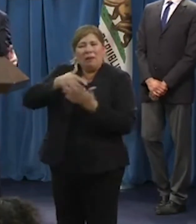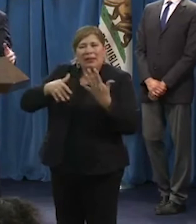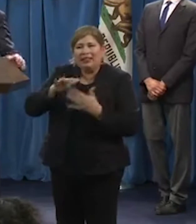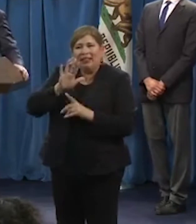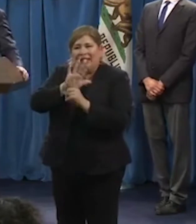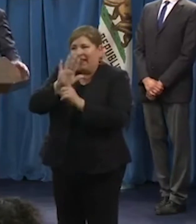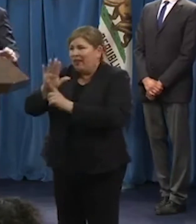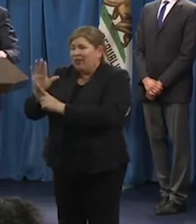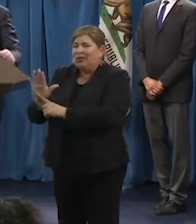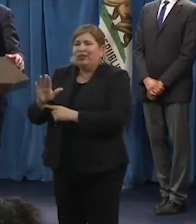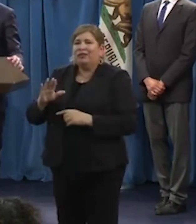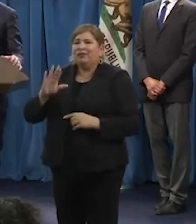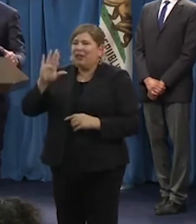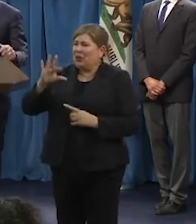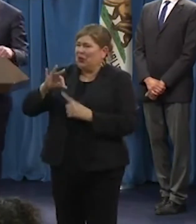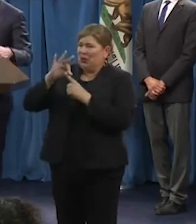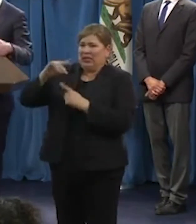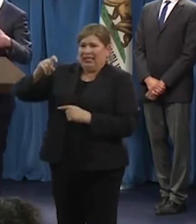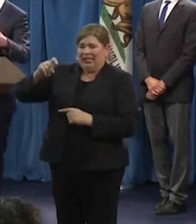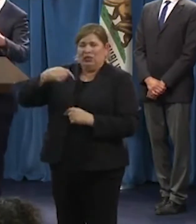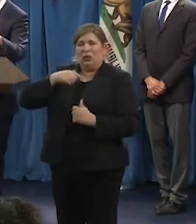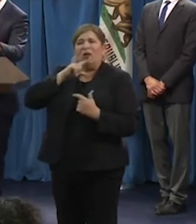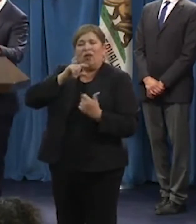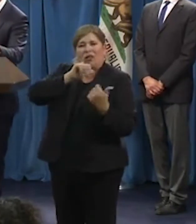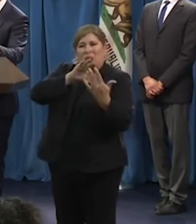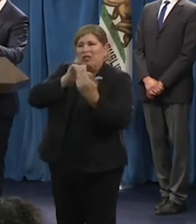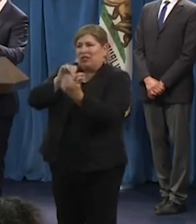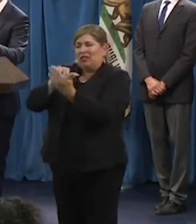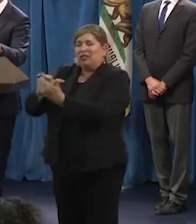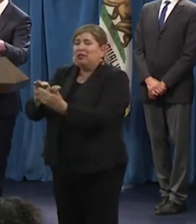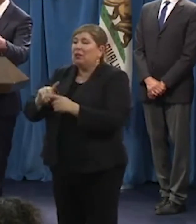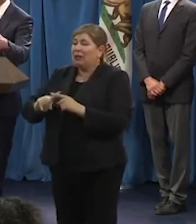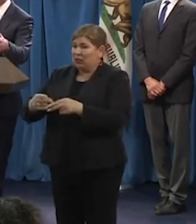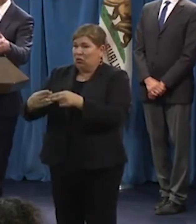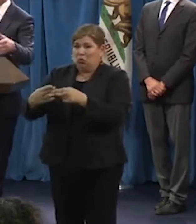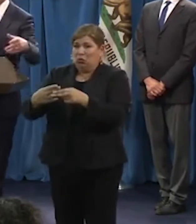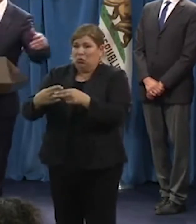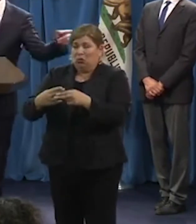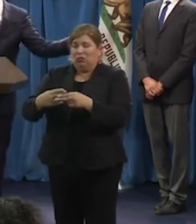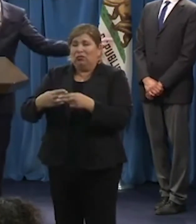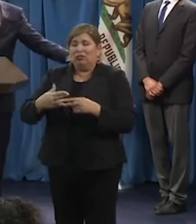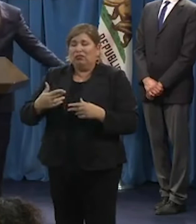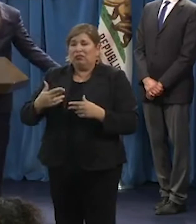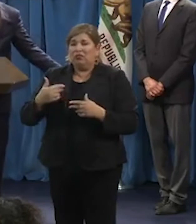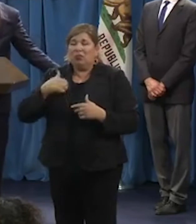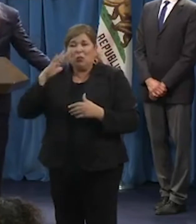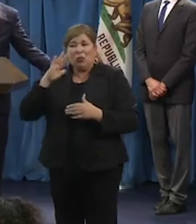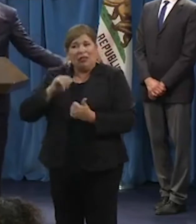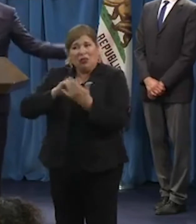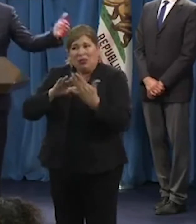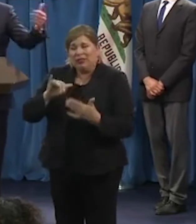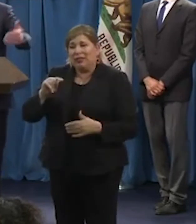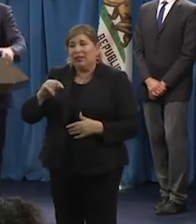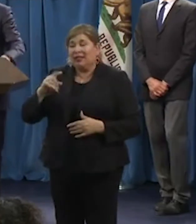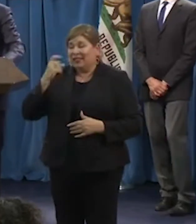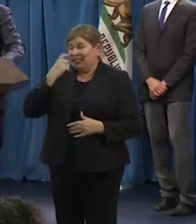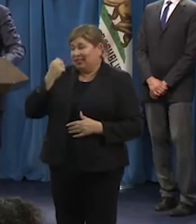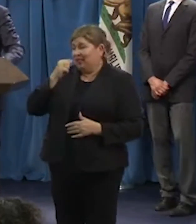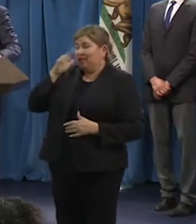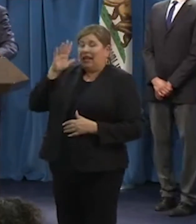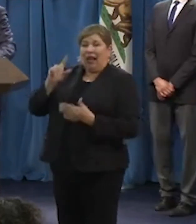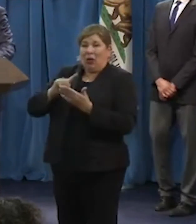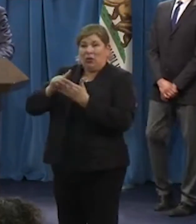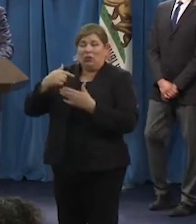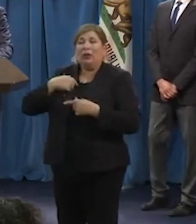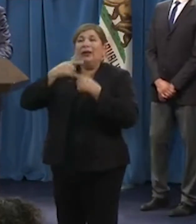we're addressing their unique needs. We are very soon. We put this order out a number of hours ago. I can assure you, you're